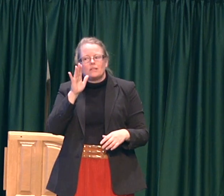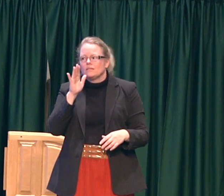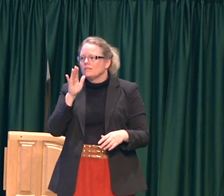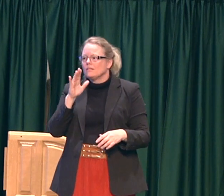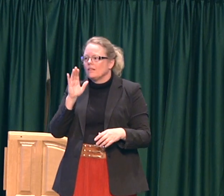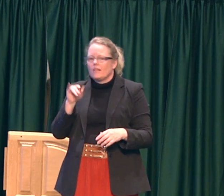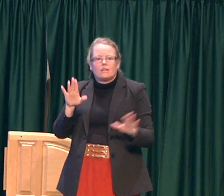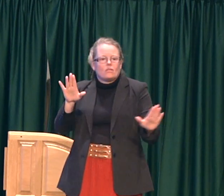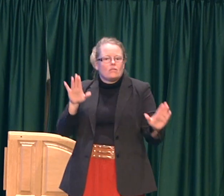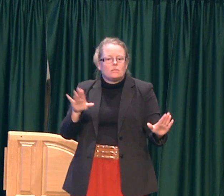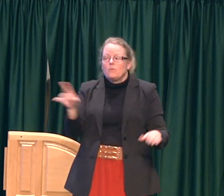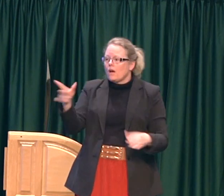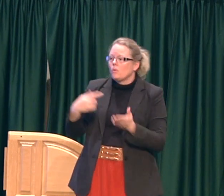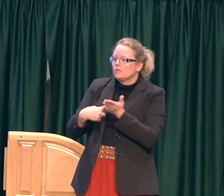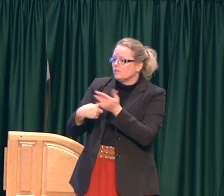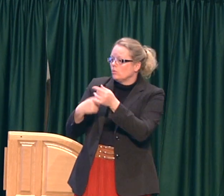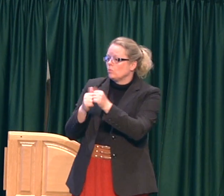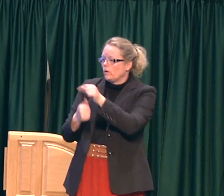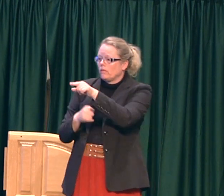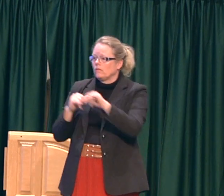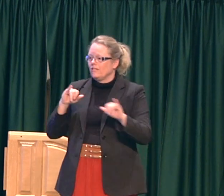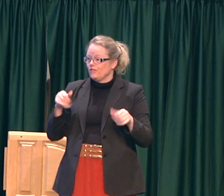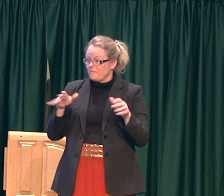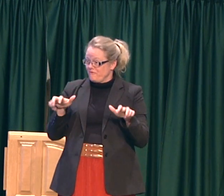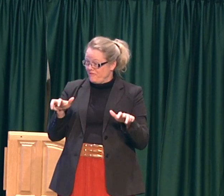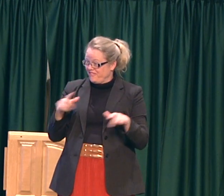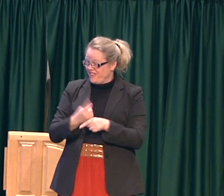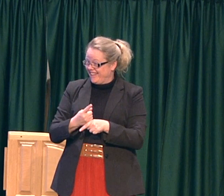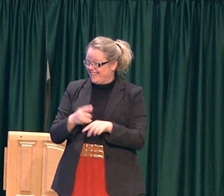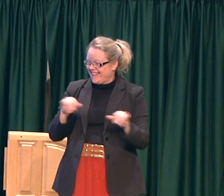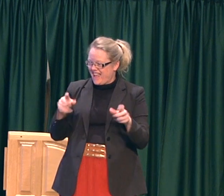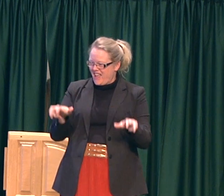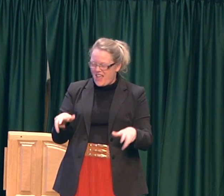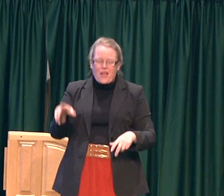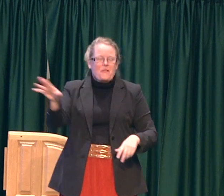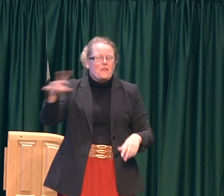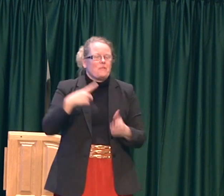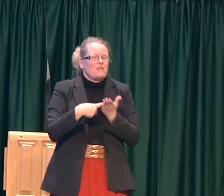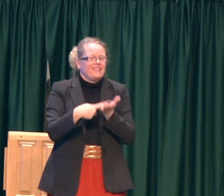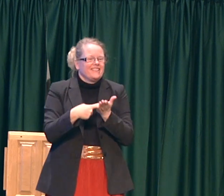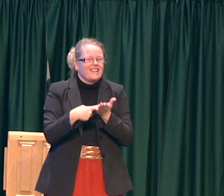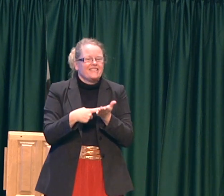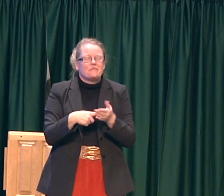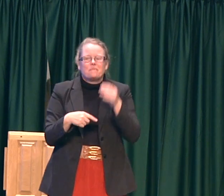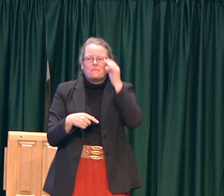will eventually start to collaborate more and more. I was just talking about to James,